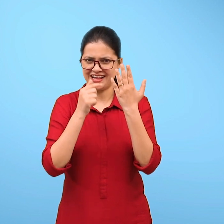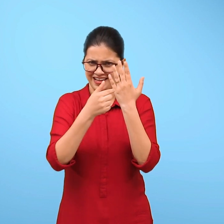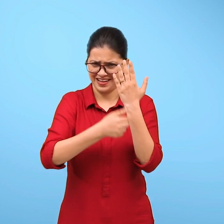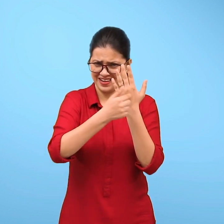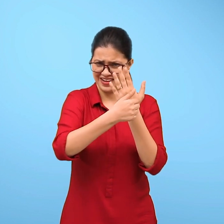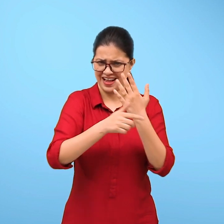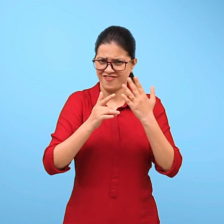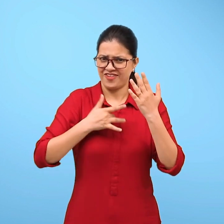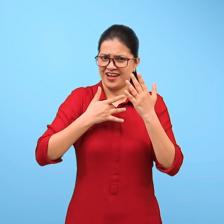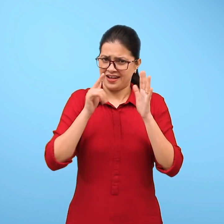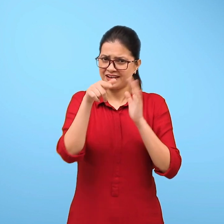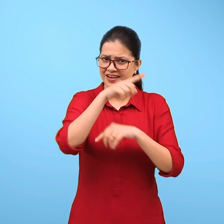isn't it?